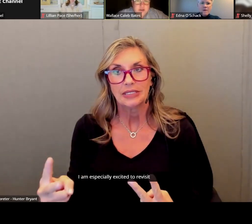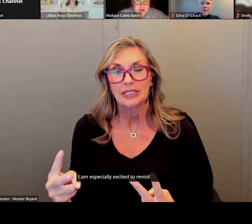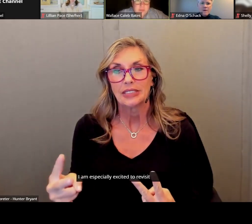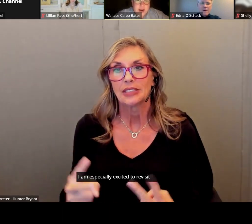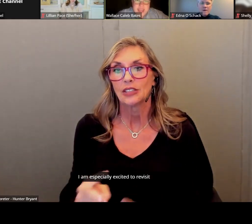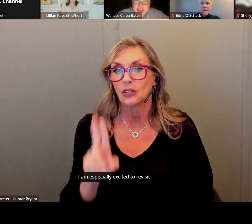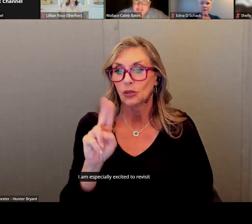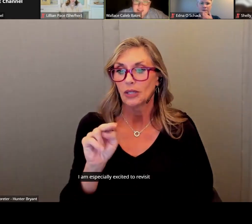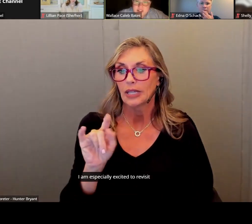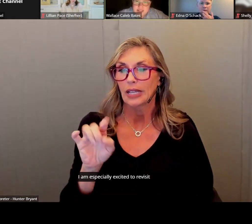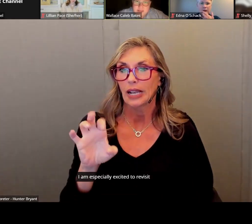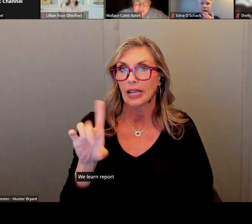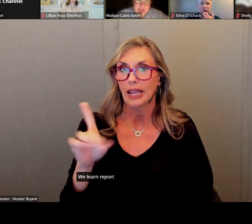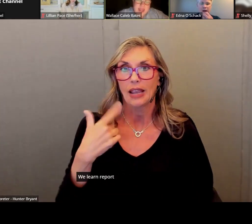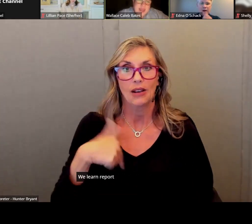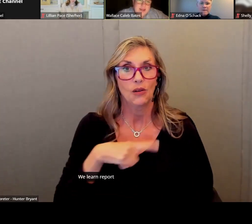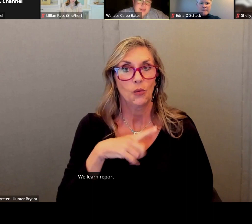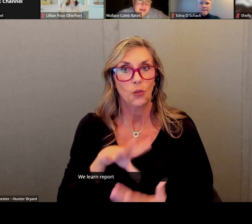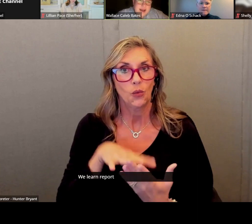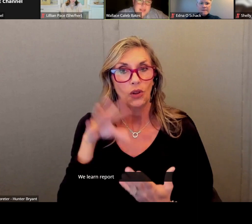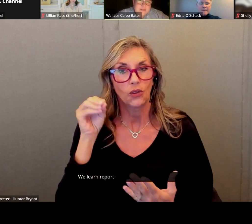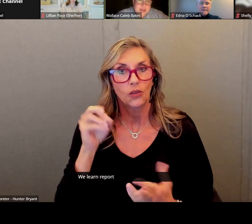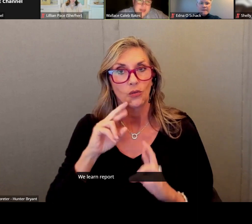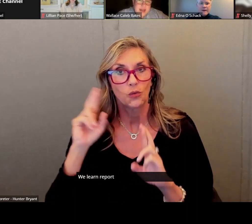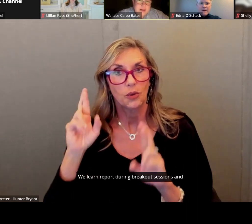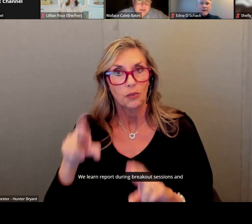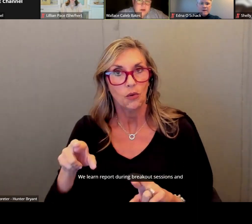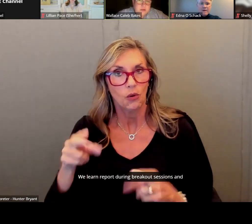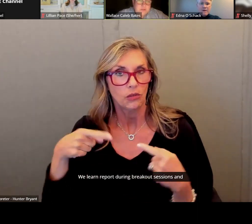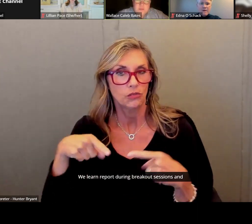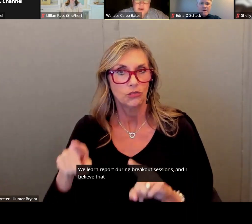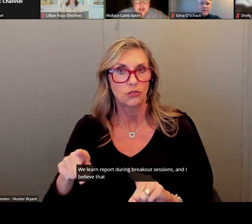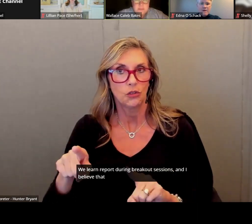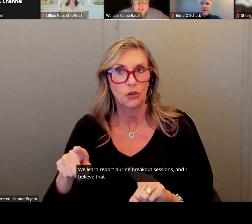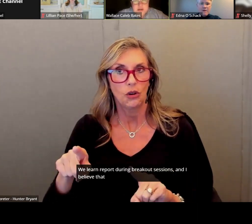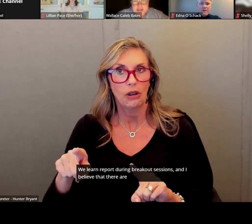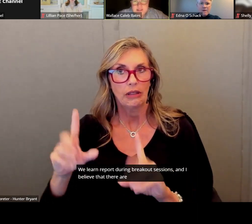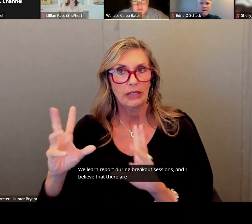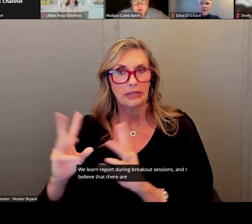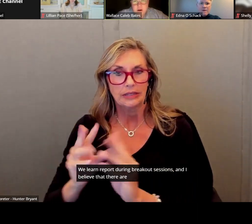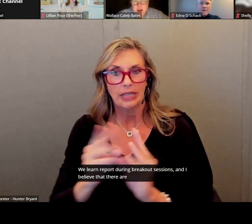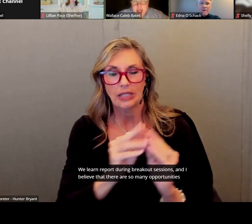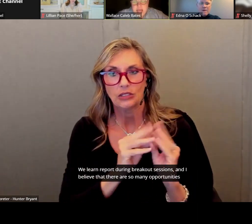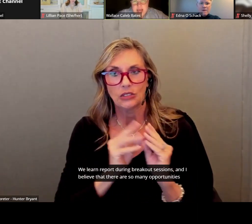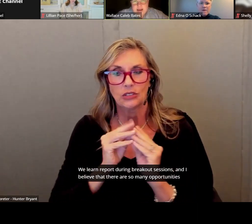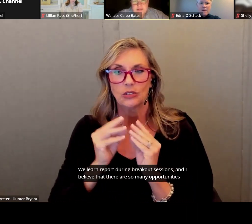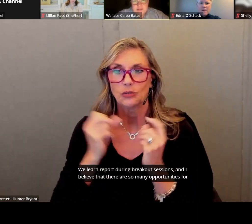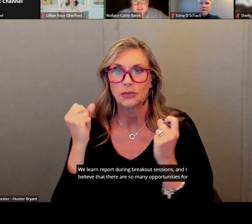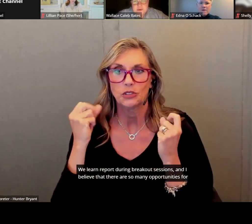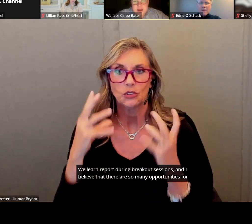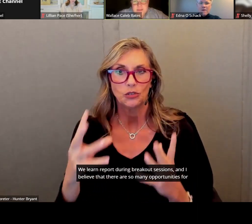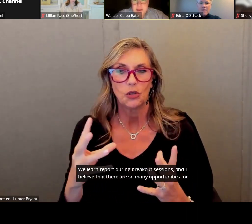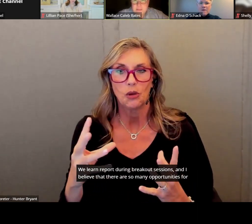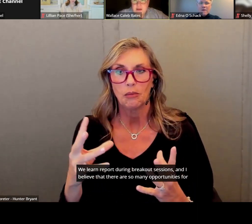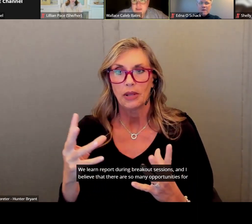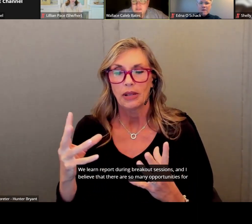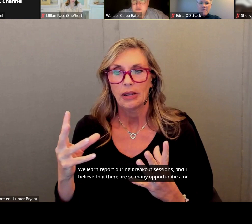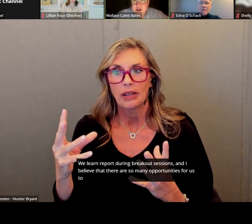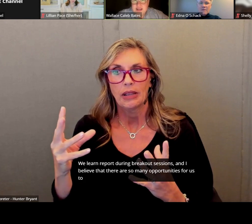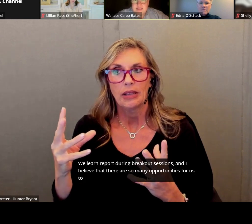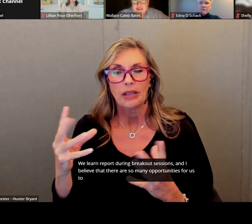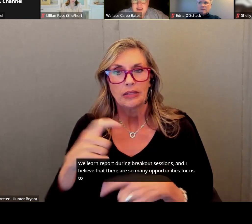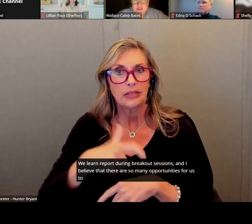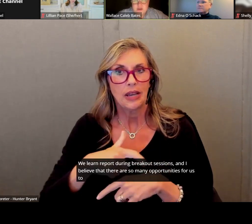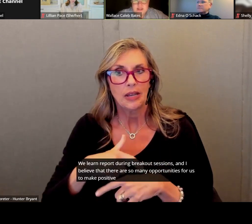during breakout sessions. And I believe that there are so many opportunities for us to make positive